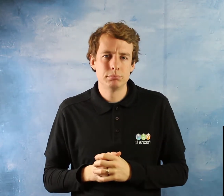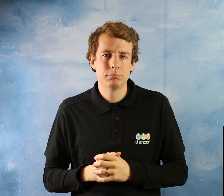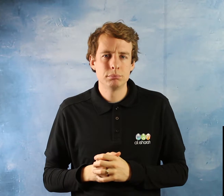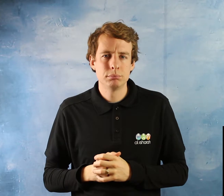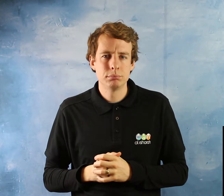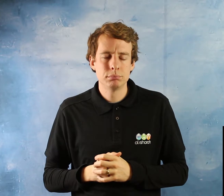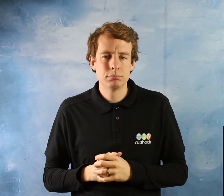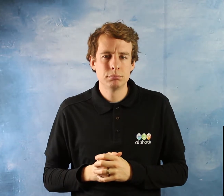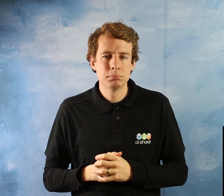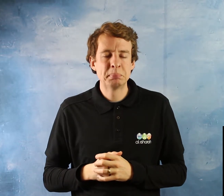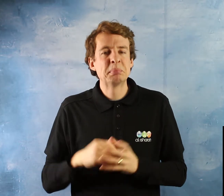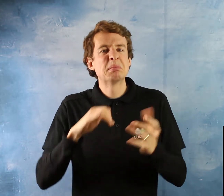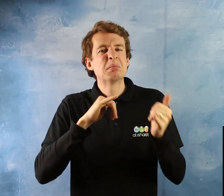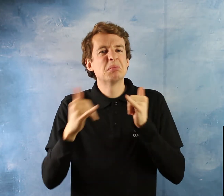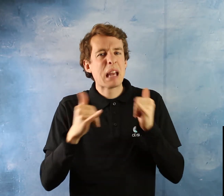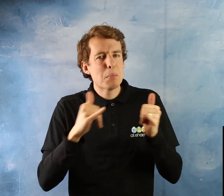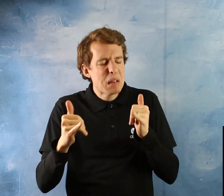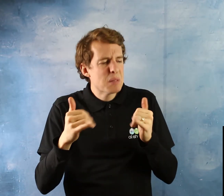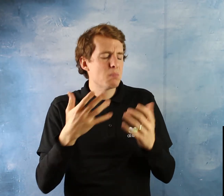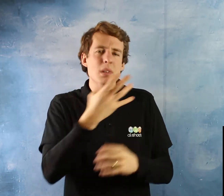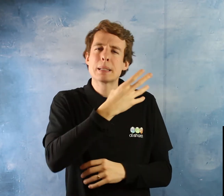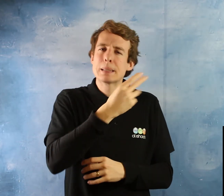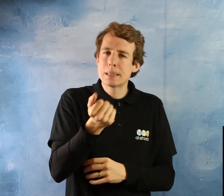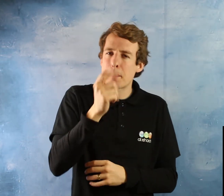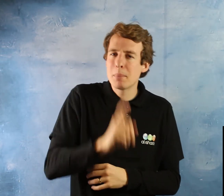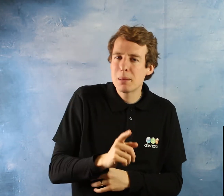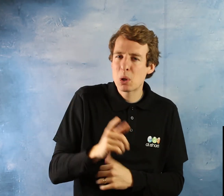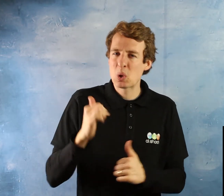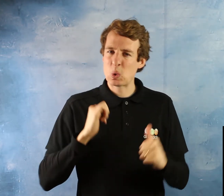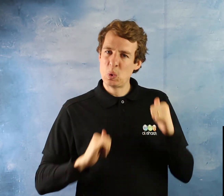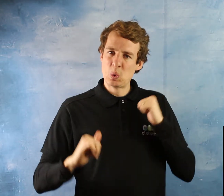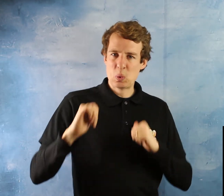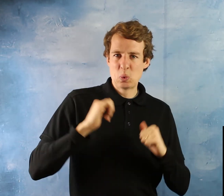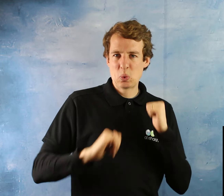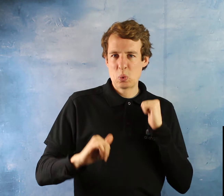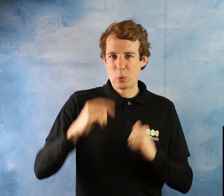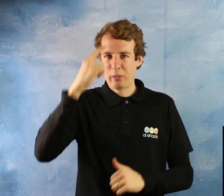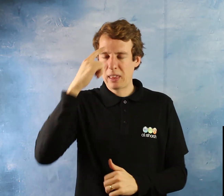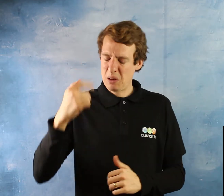start, then this is not a good sign. This is a sign of arrogance, sign of pride.